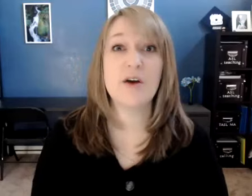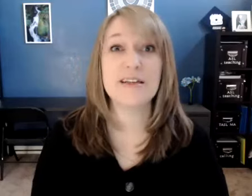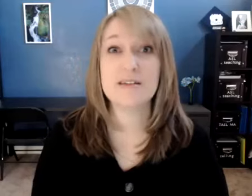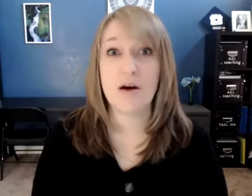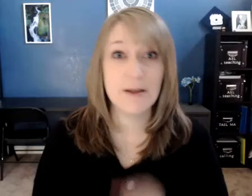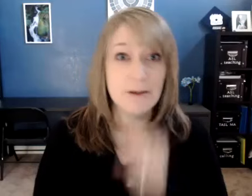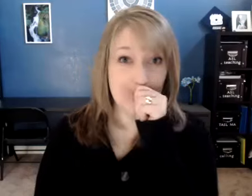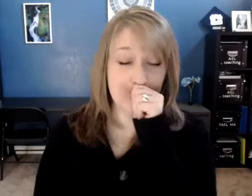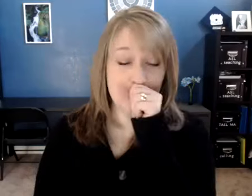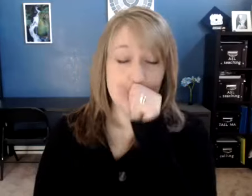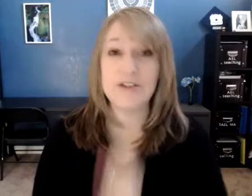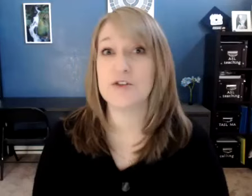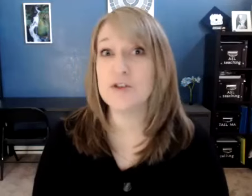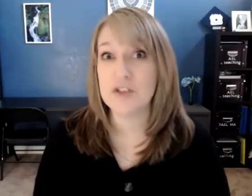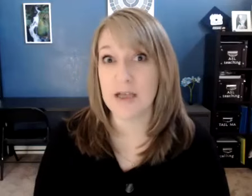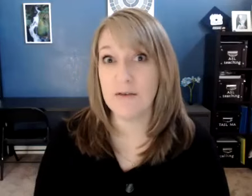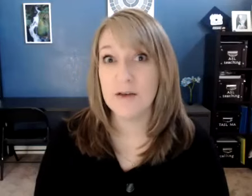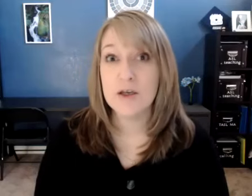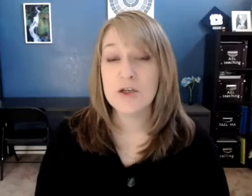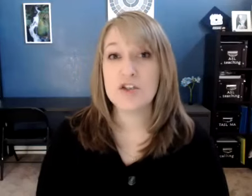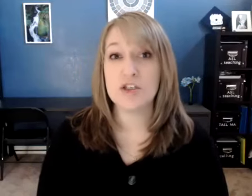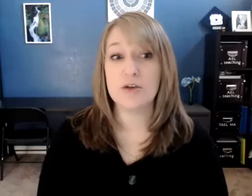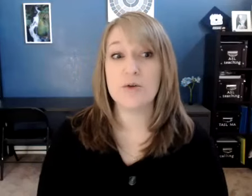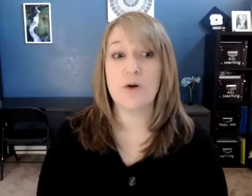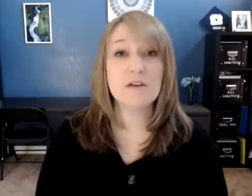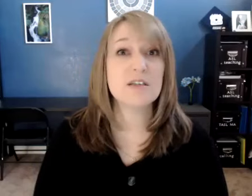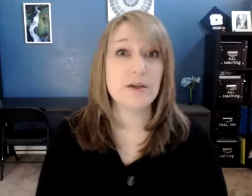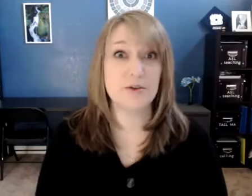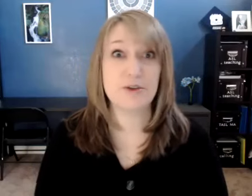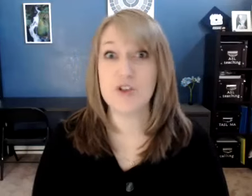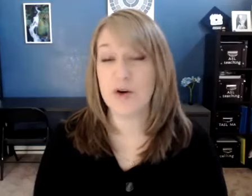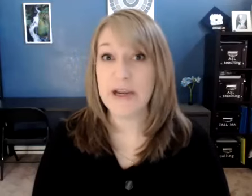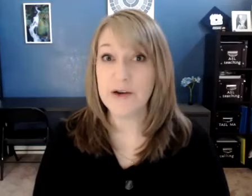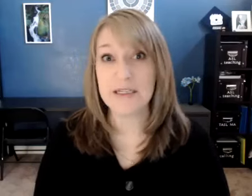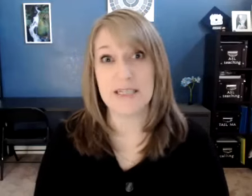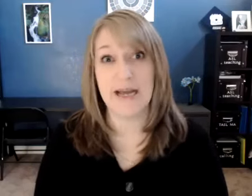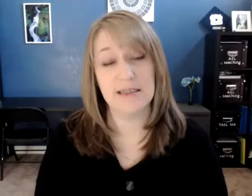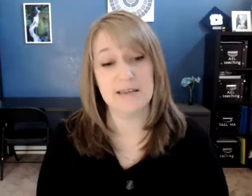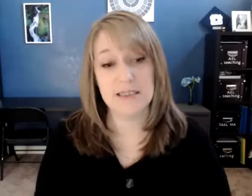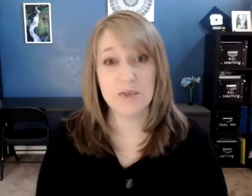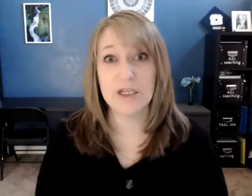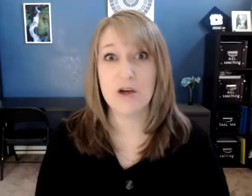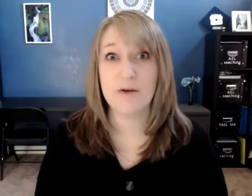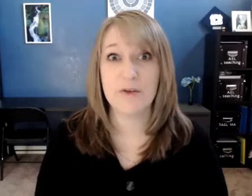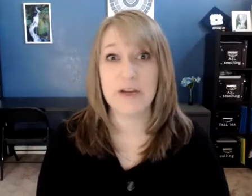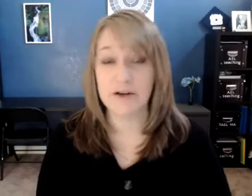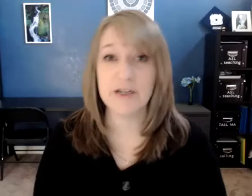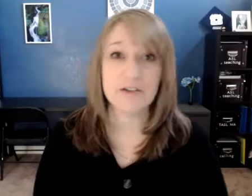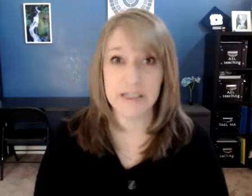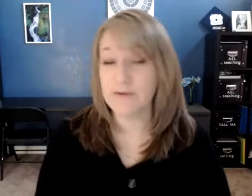it's common when you introduce yourself to also introduce your hearing status. Let somebody know if you're hearing or deaf or